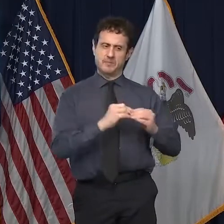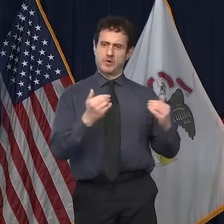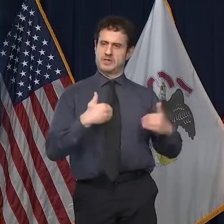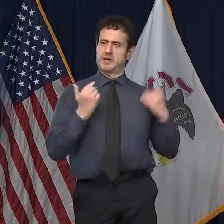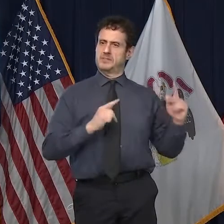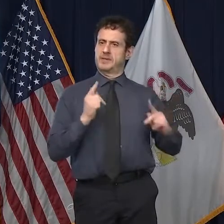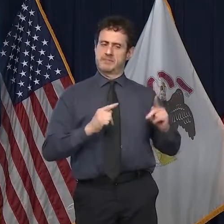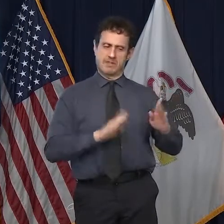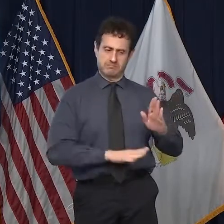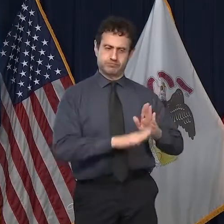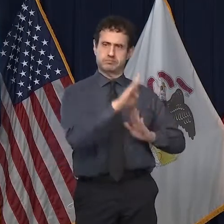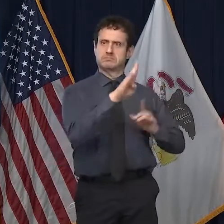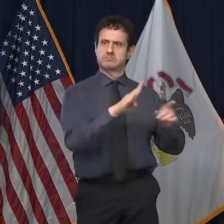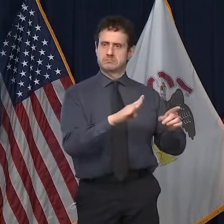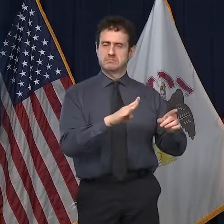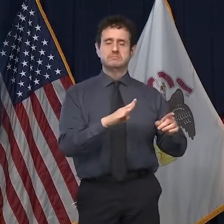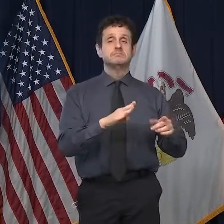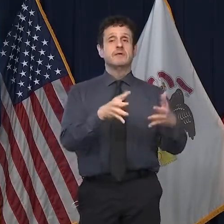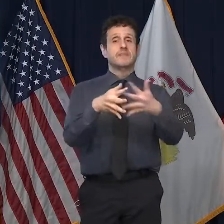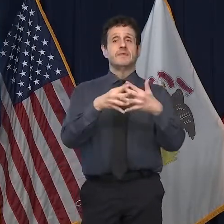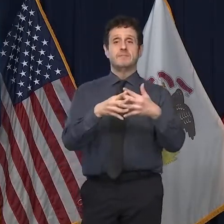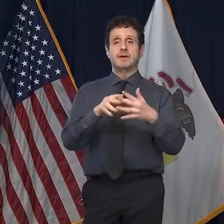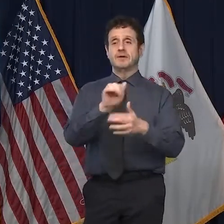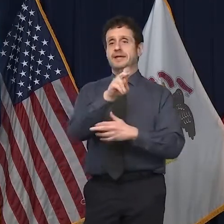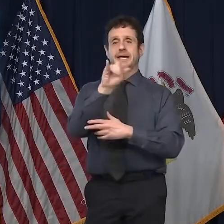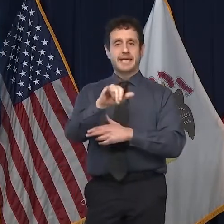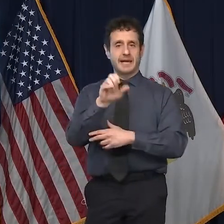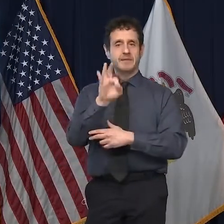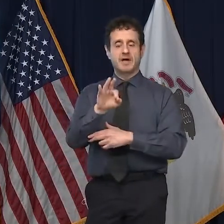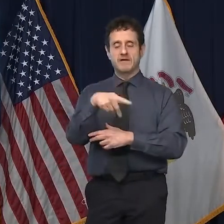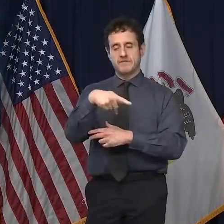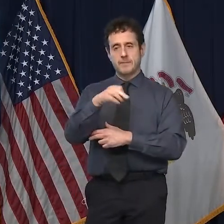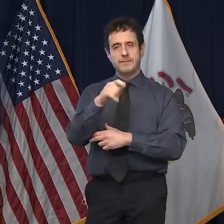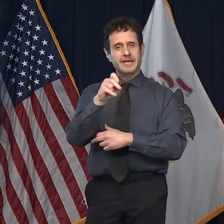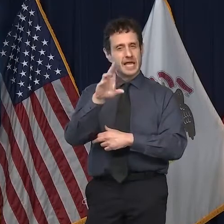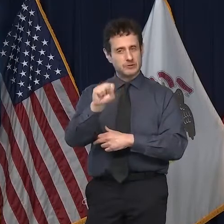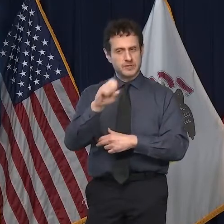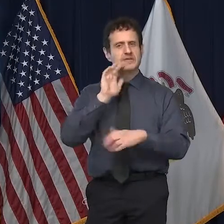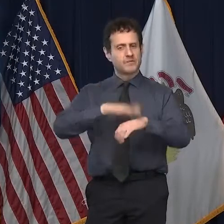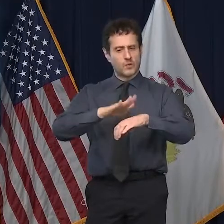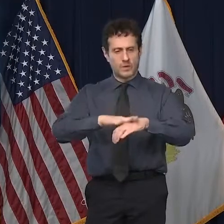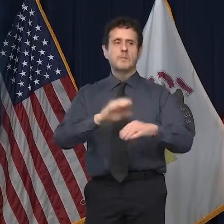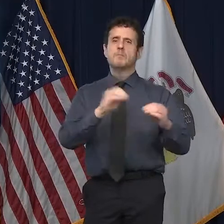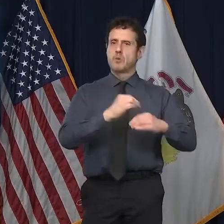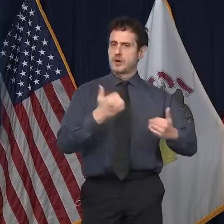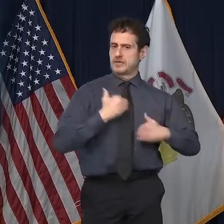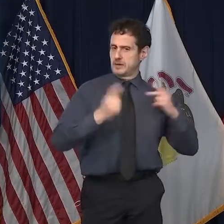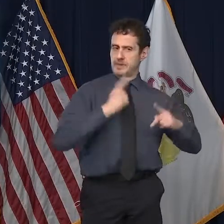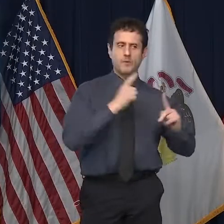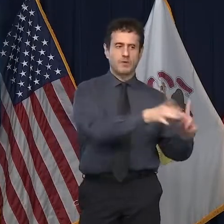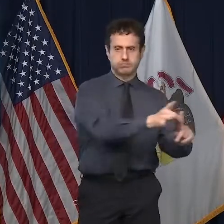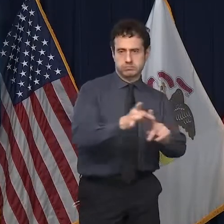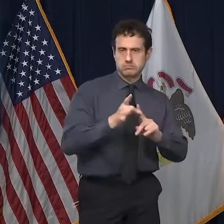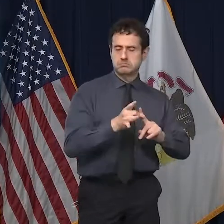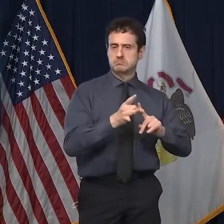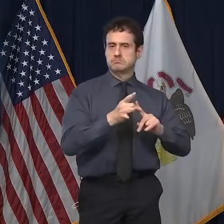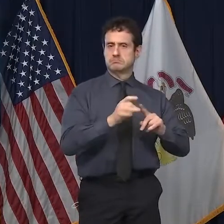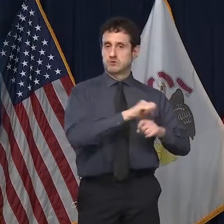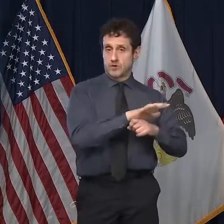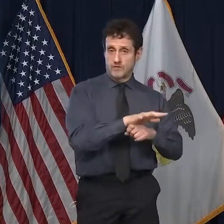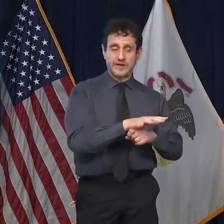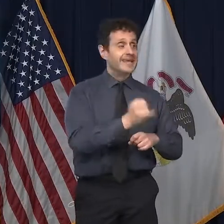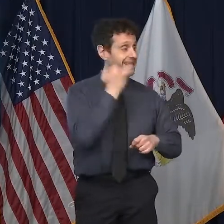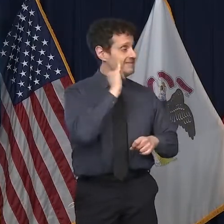American Academy of Pediatrics has recently warned about? If so, do you think there's a reason for the spike, and what's your message for parents? Right.